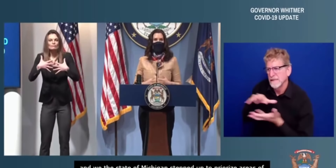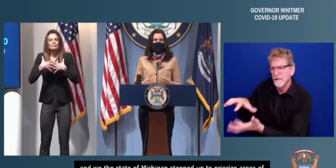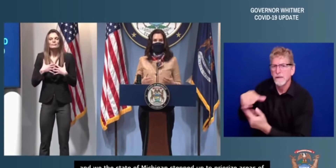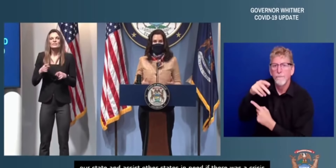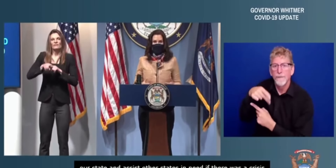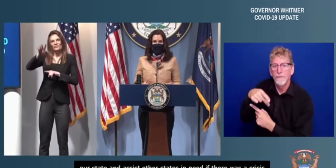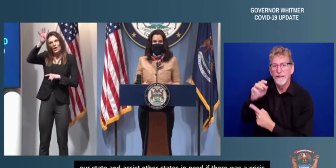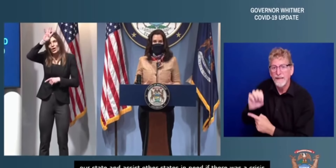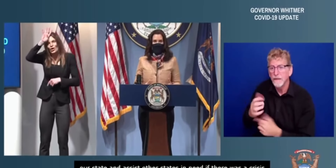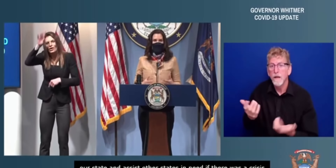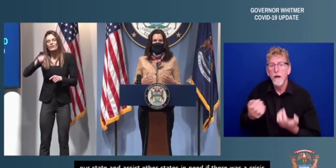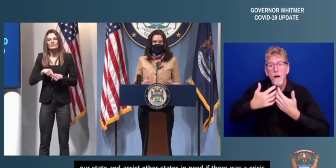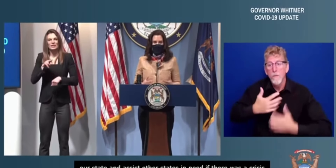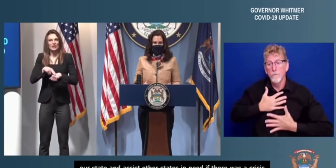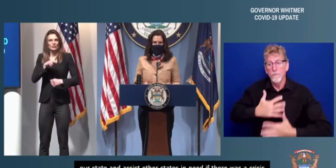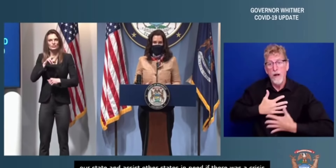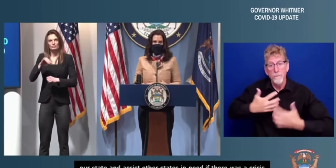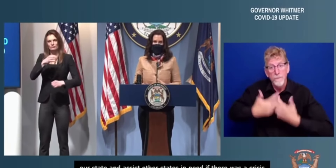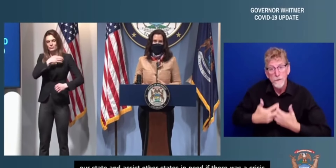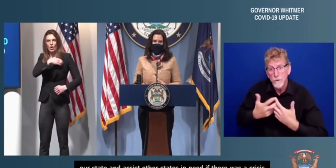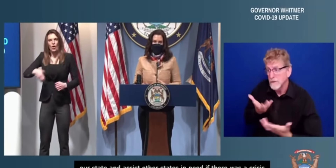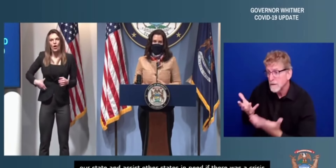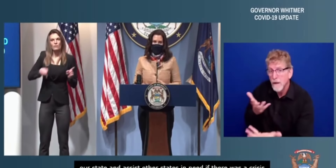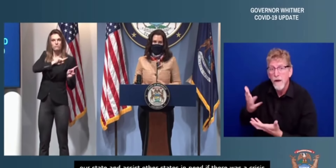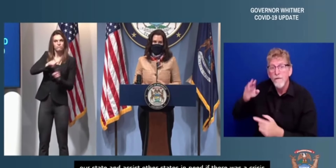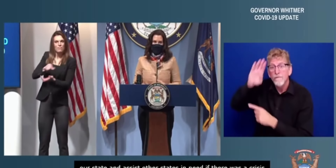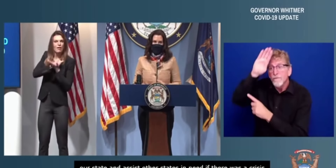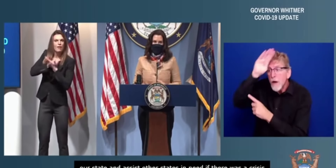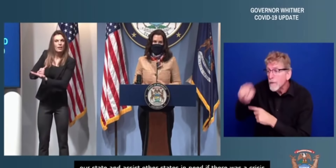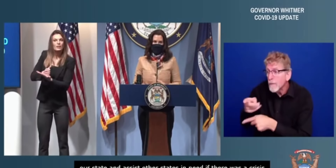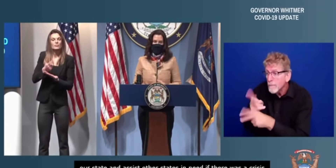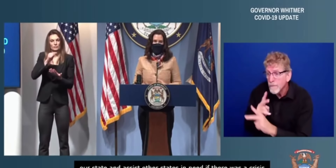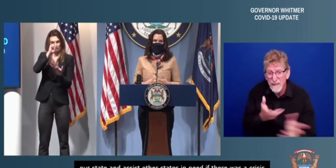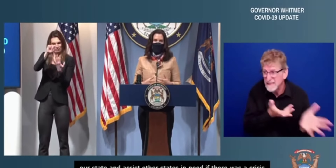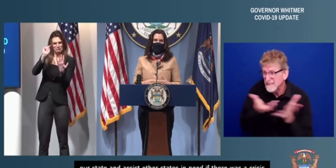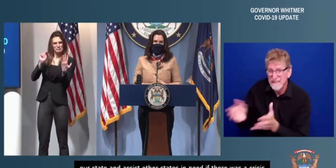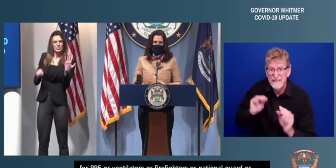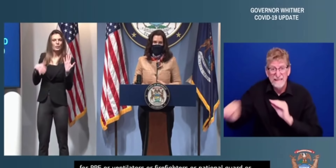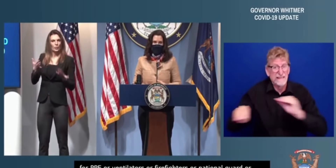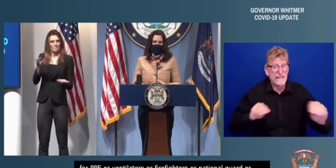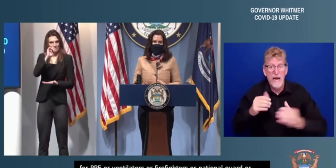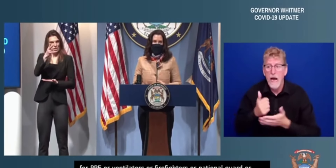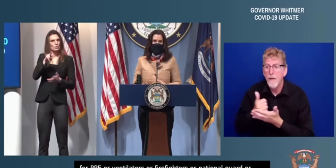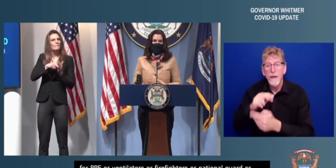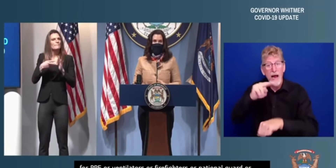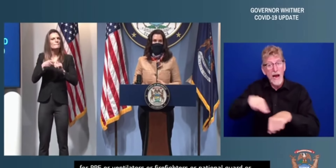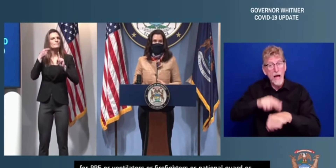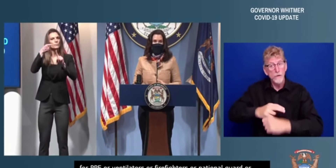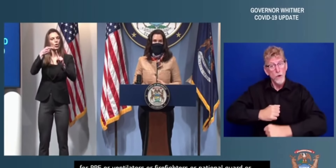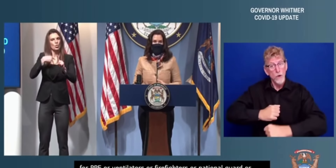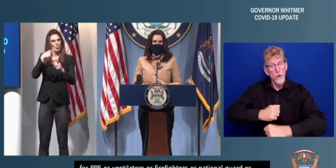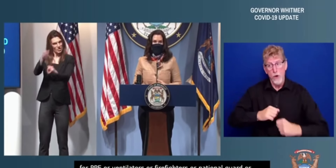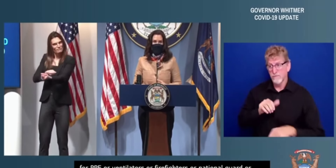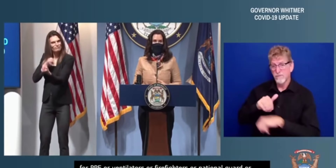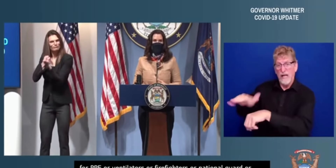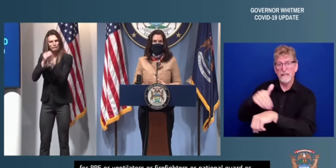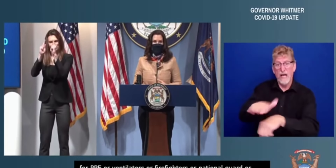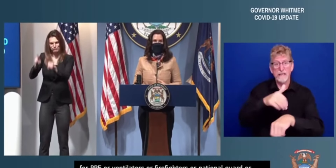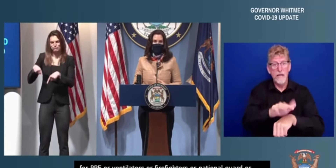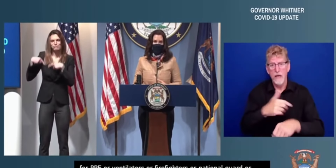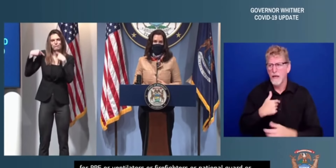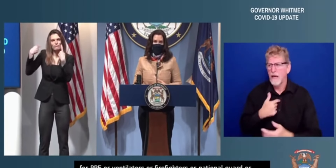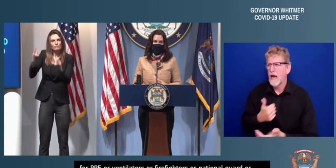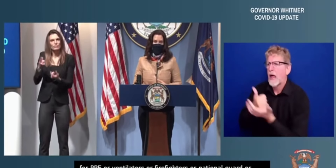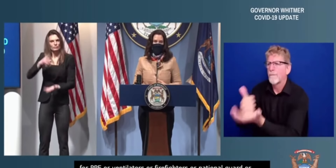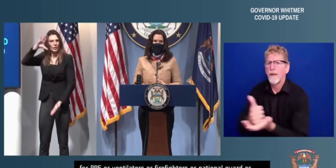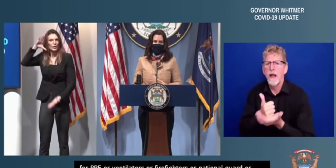Guard or masks, we stepped up and helped our fellow states. So I'm urging the federal government to create a vaccination